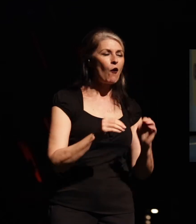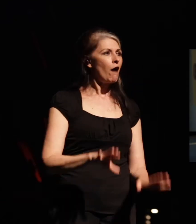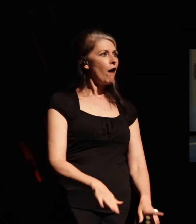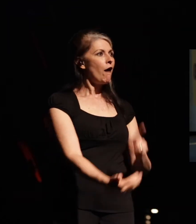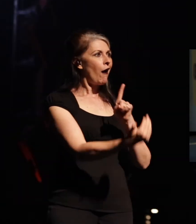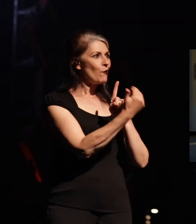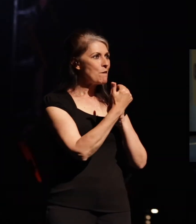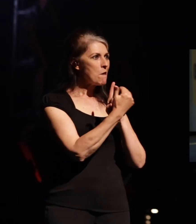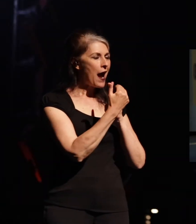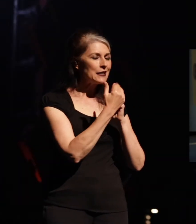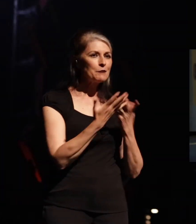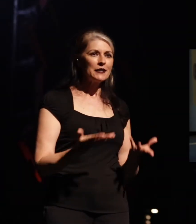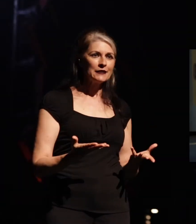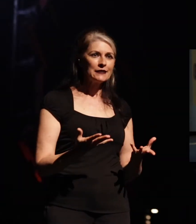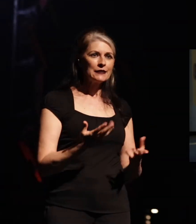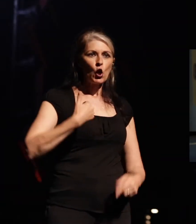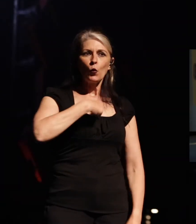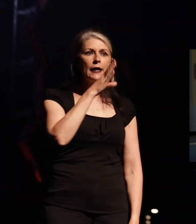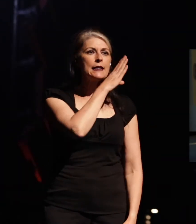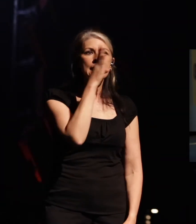that we should never forget